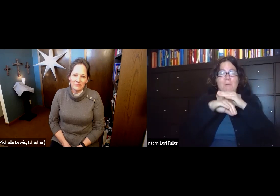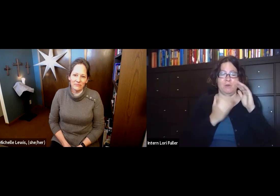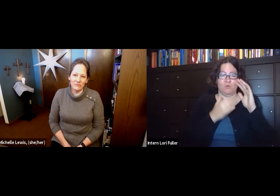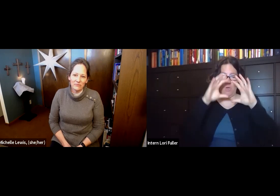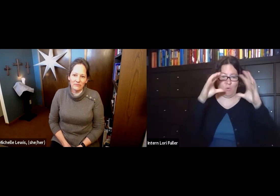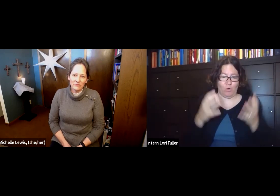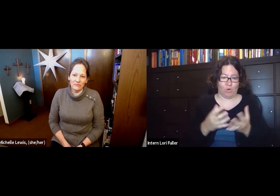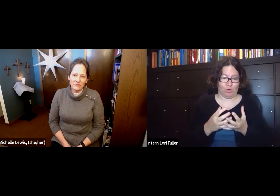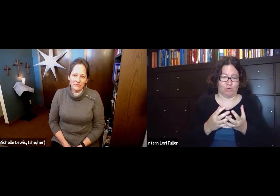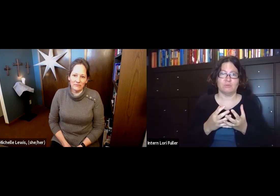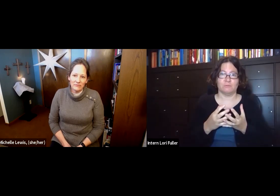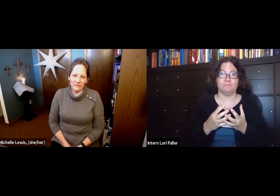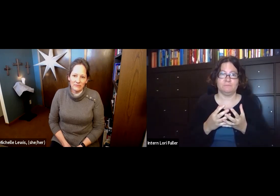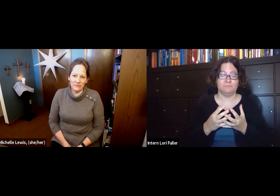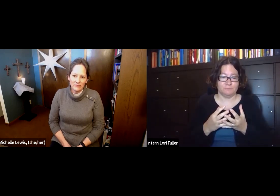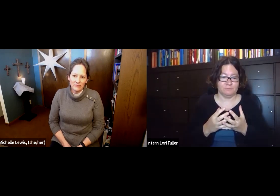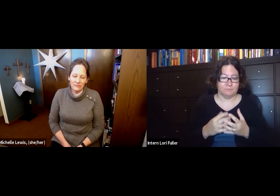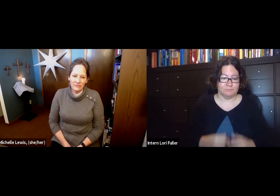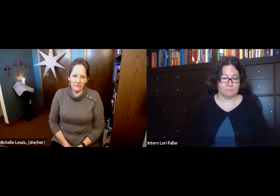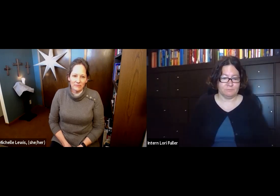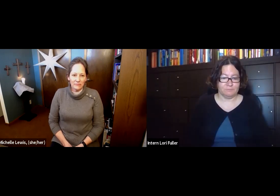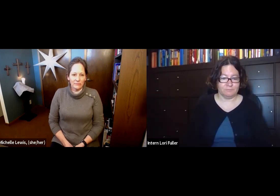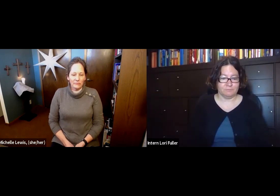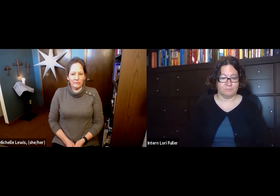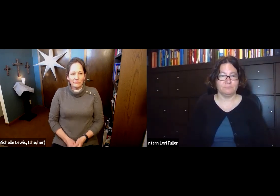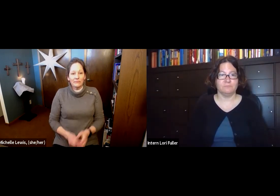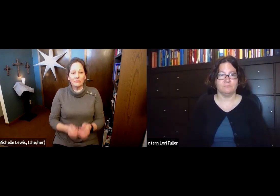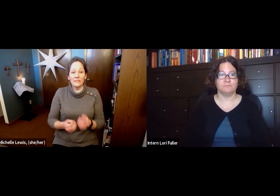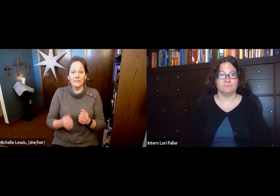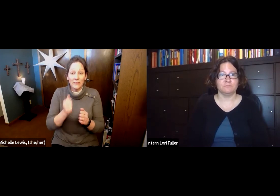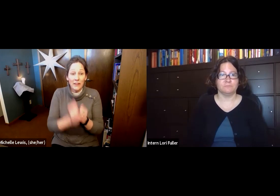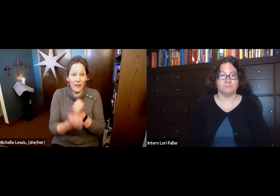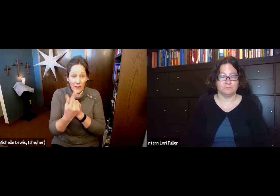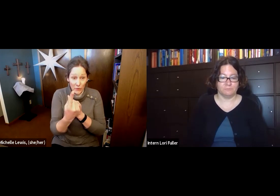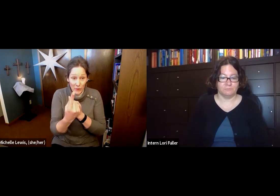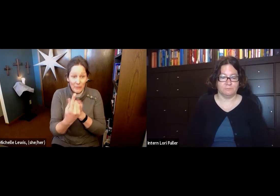and of looking for you to come into our world.